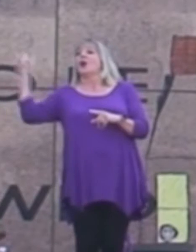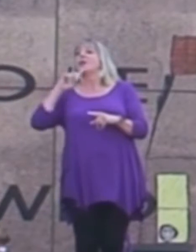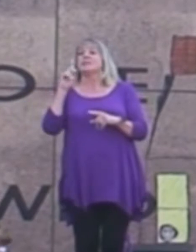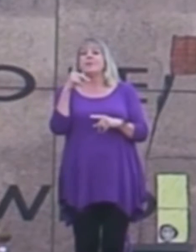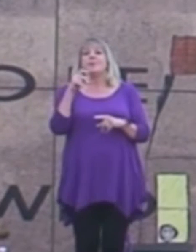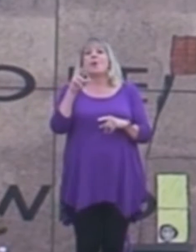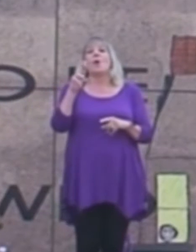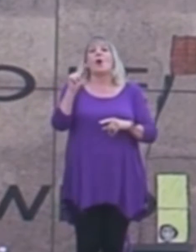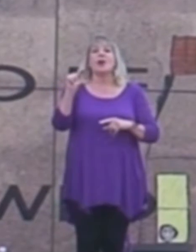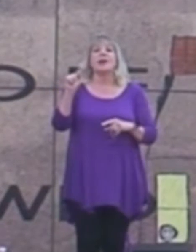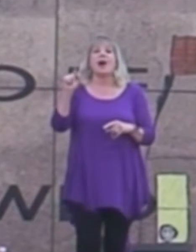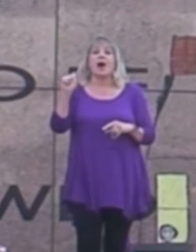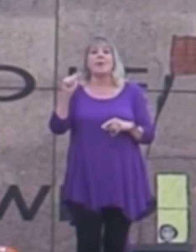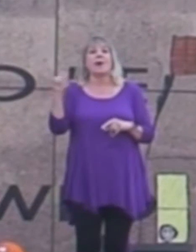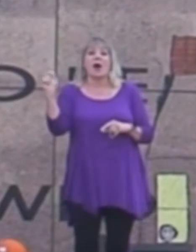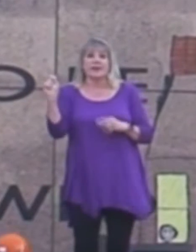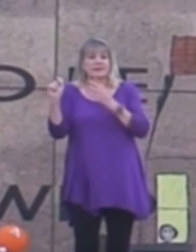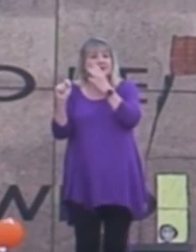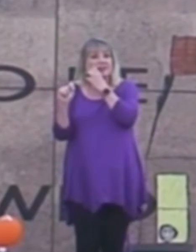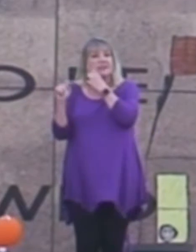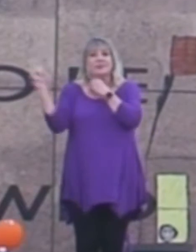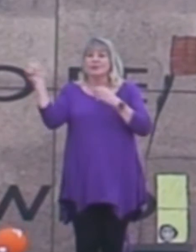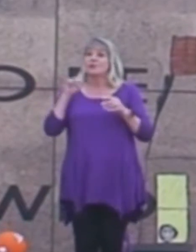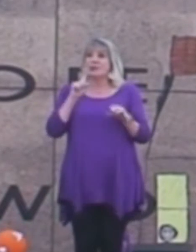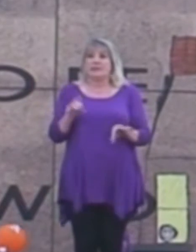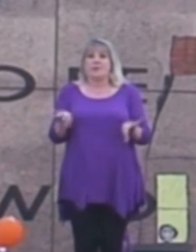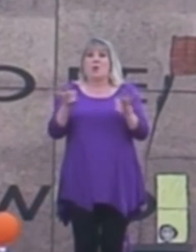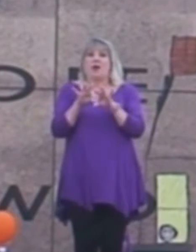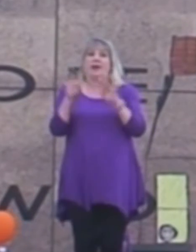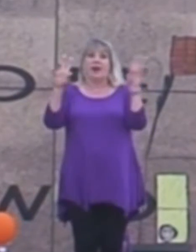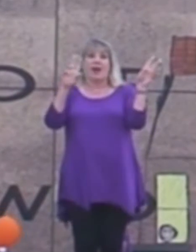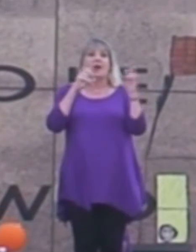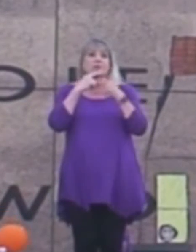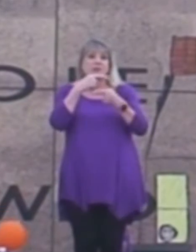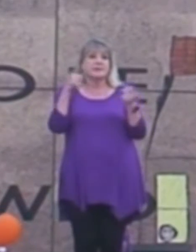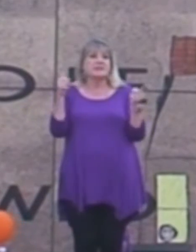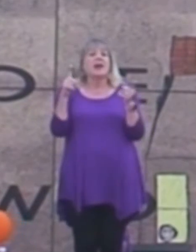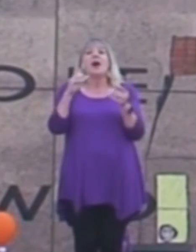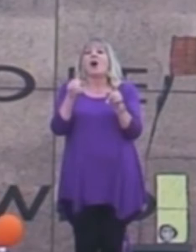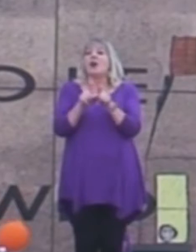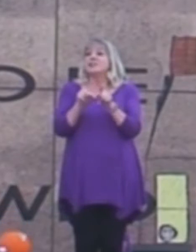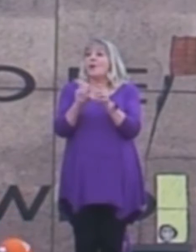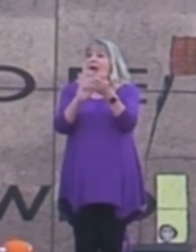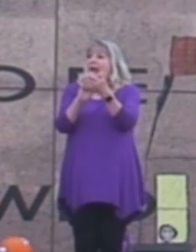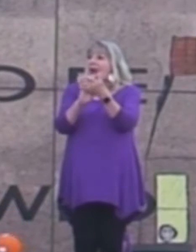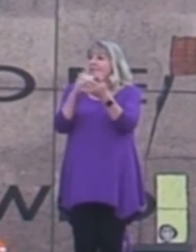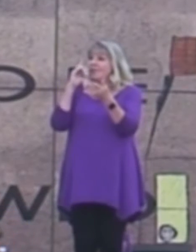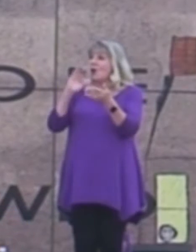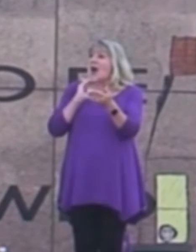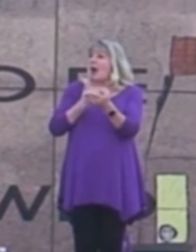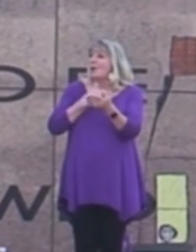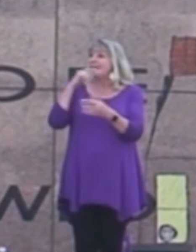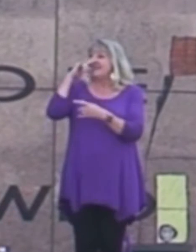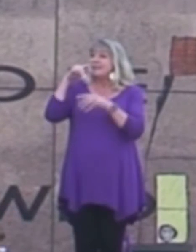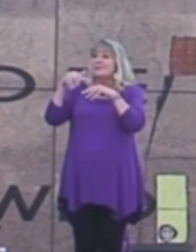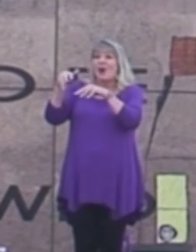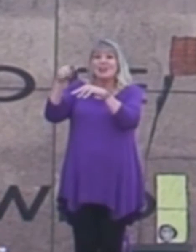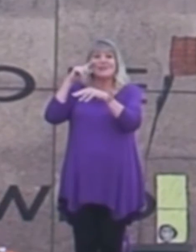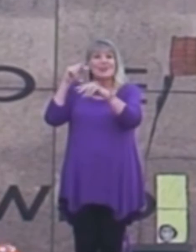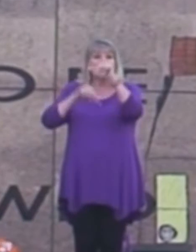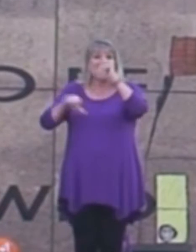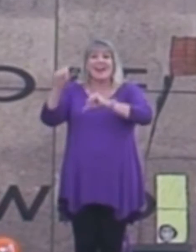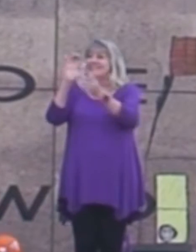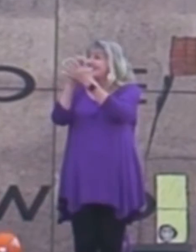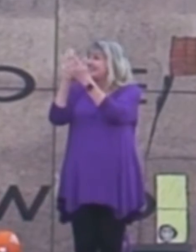porta potties. So those are some of the really important announcements. Also, how about a hand for our the Kids March for